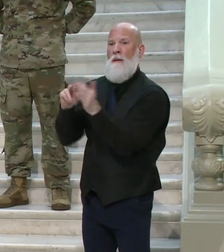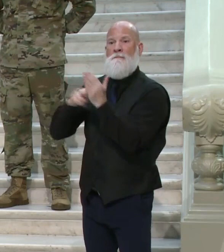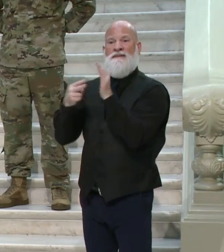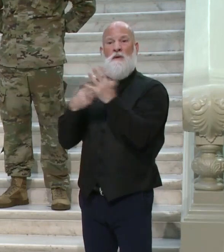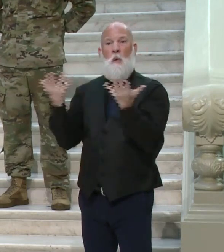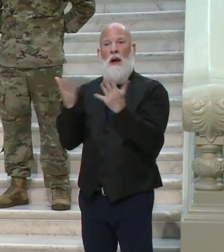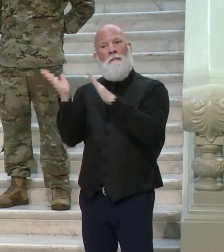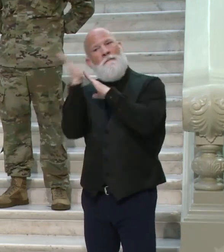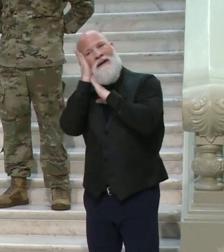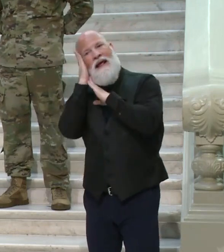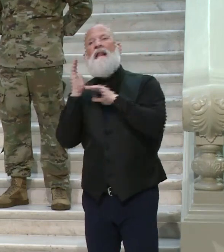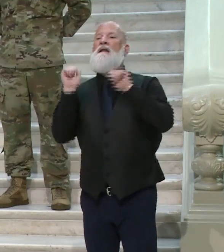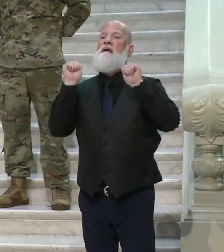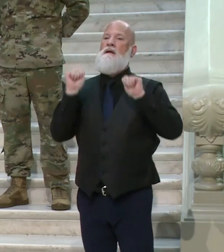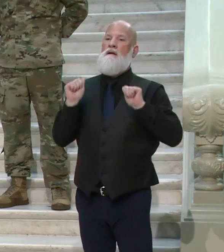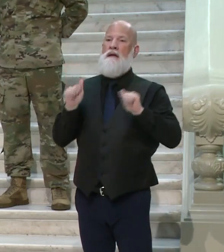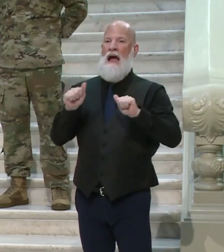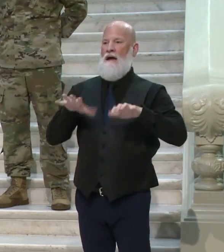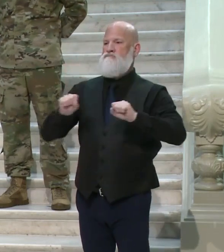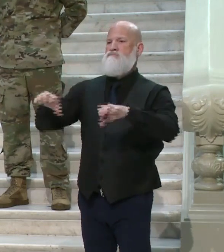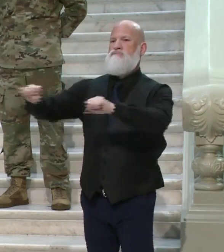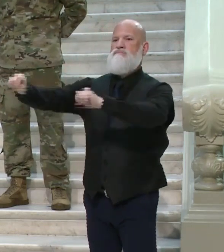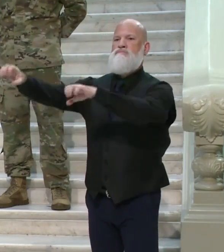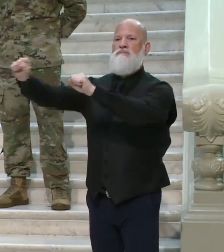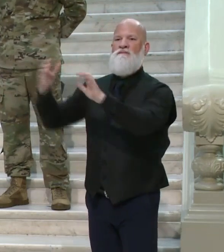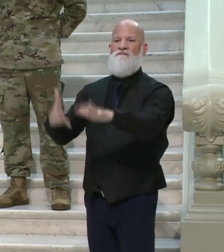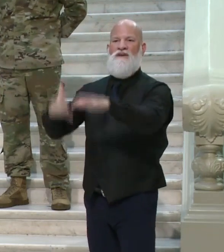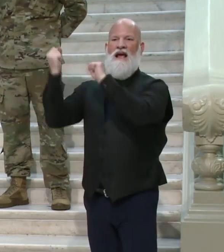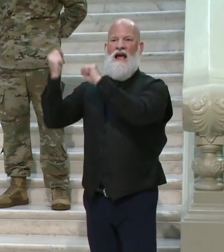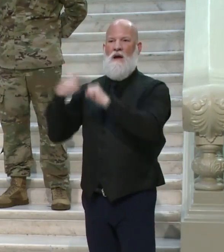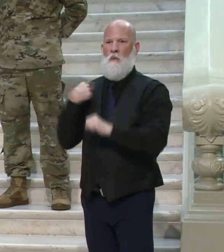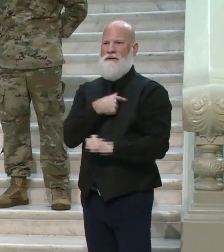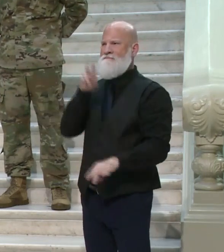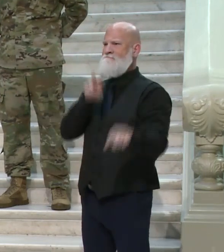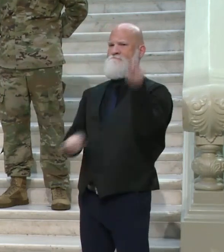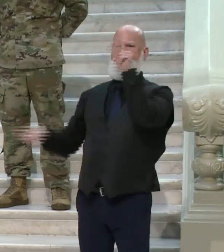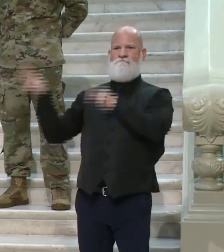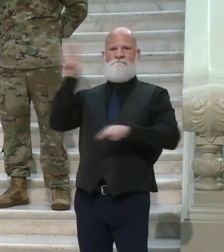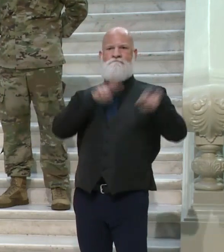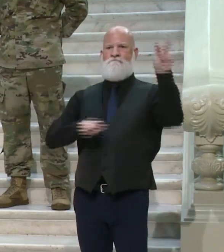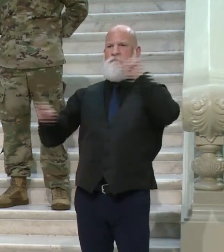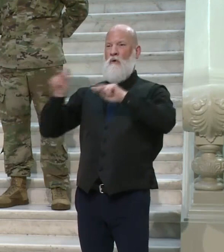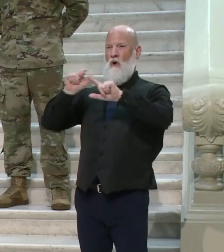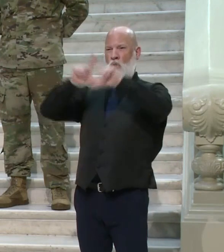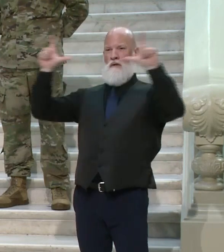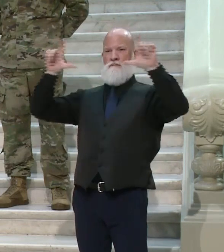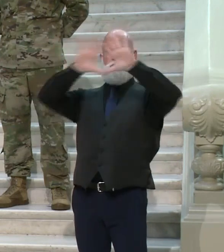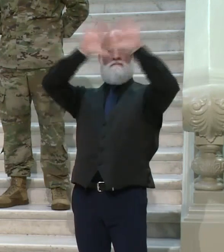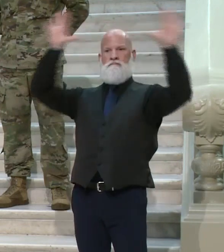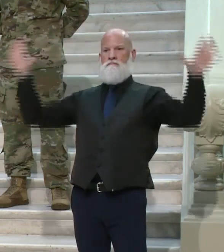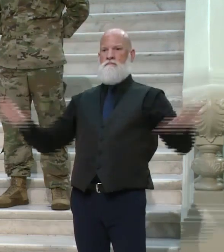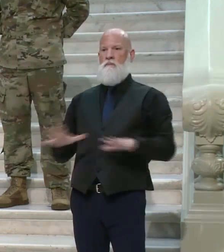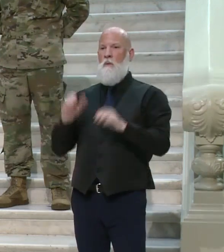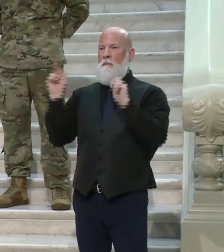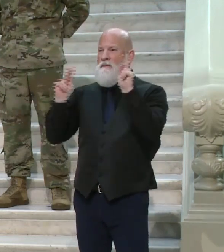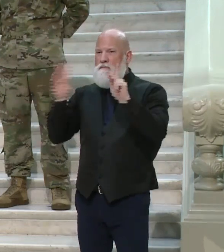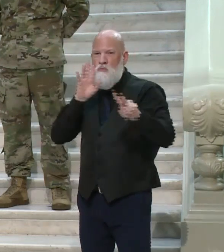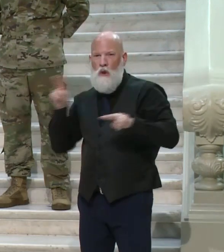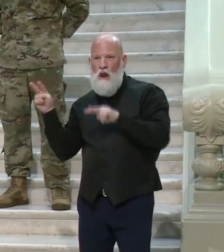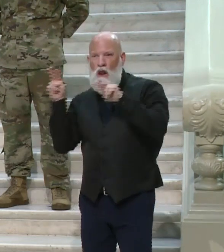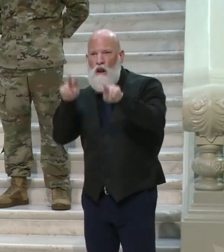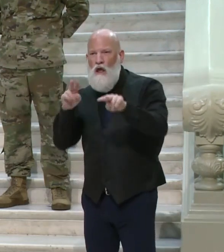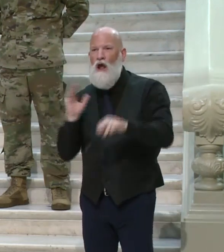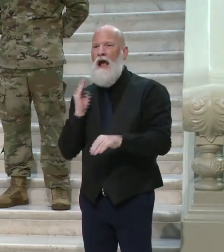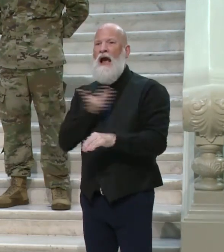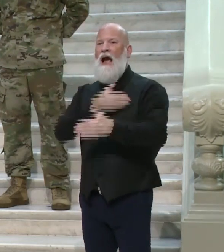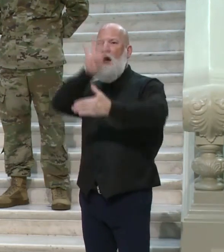So, we're looking at all of those type things. But I would just urge people to go to our graph and our charts